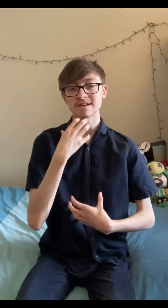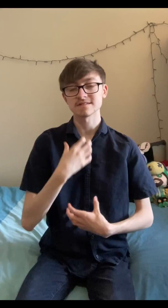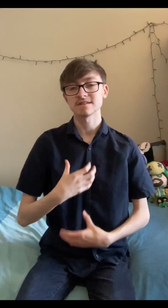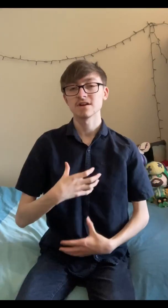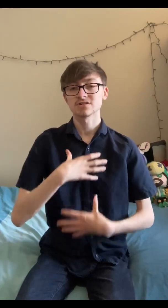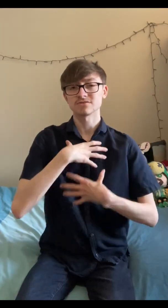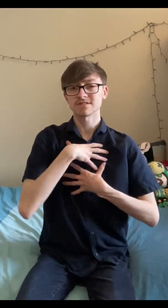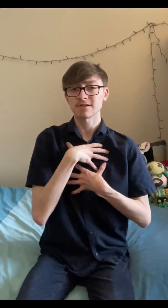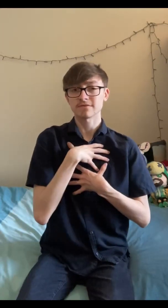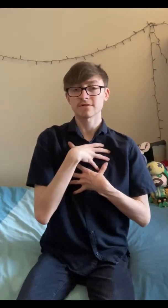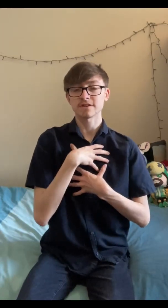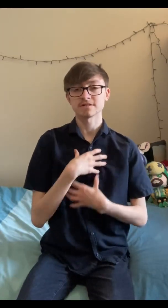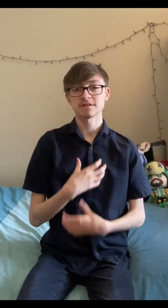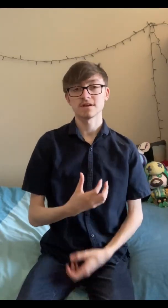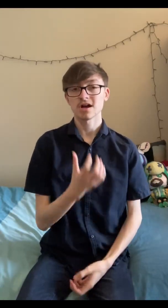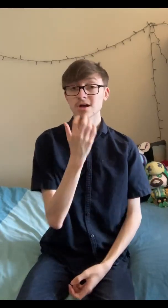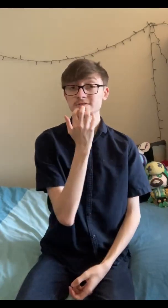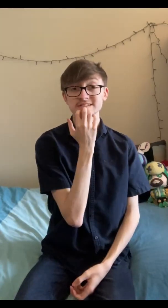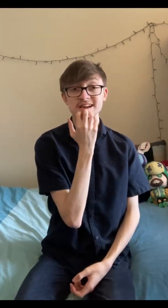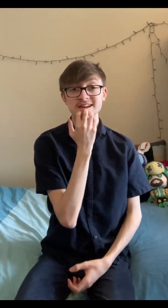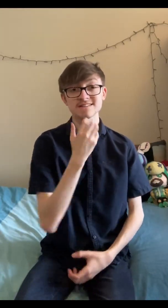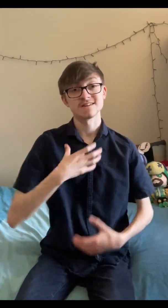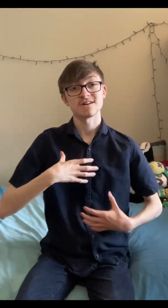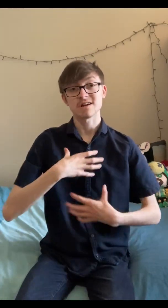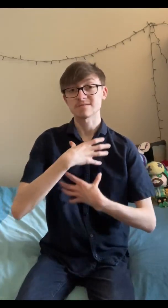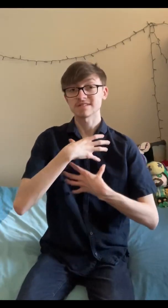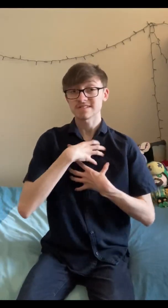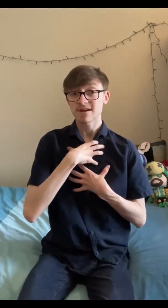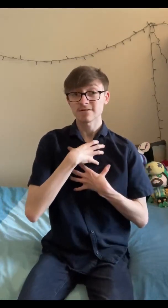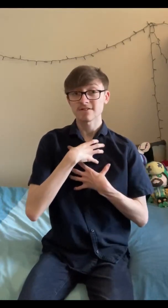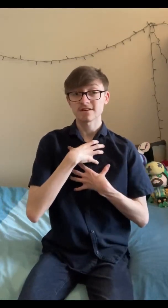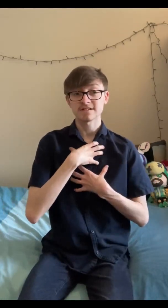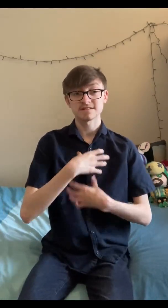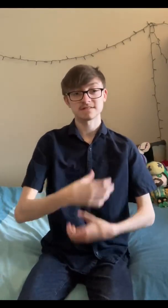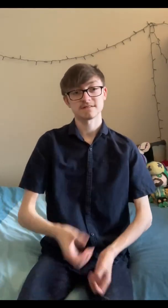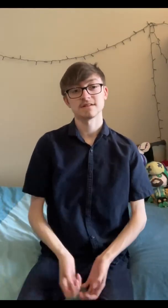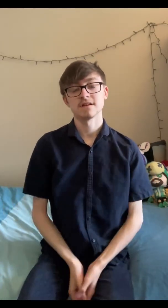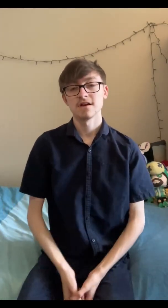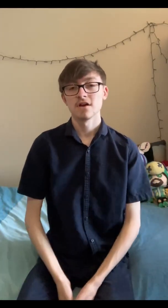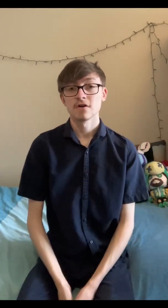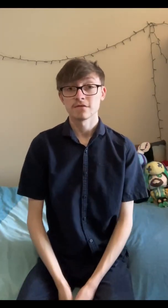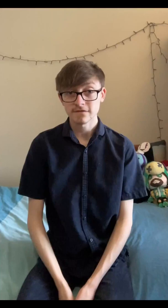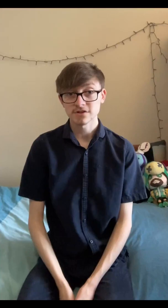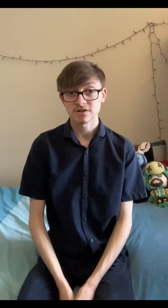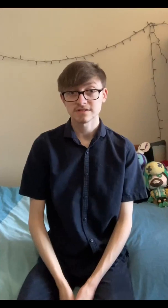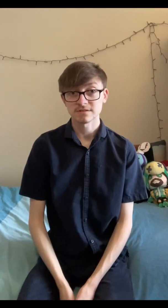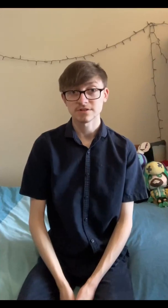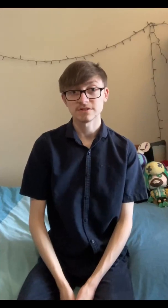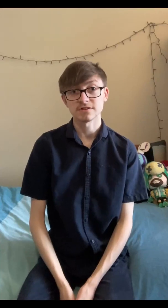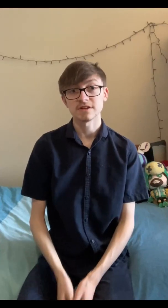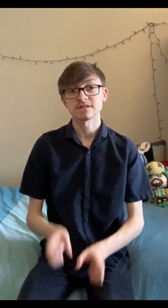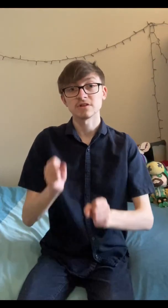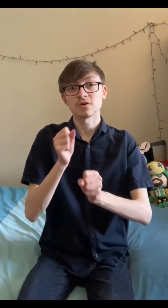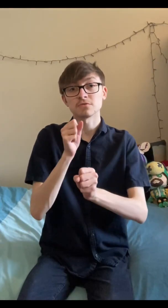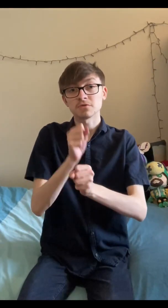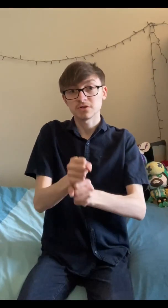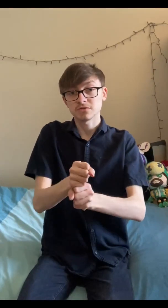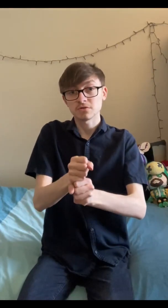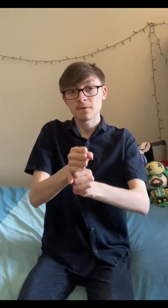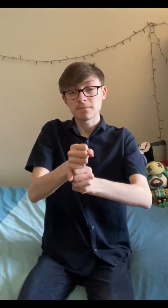scared. So terrified. I was scared. I was terrified. For frustrated, what you do is that you hold up both